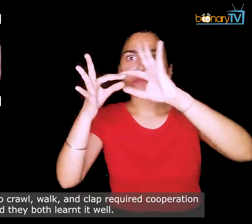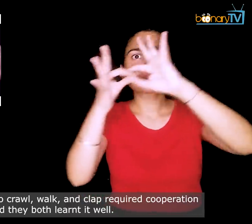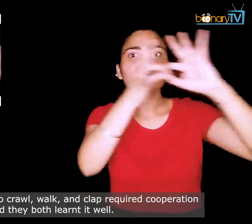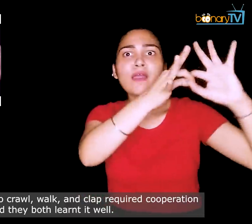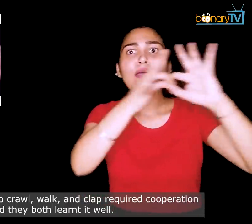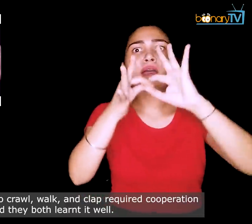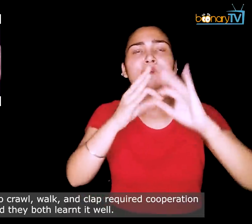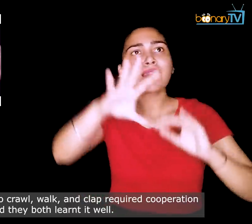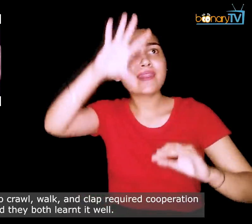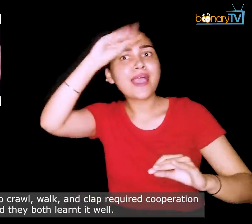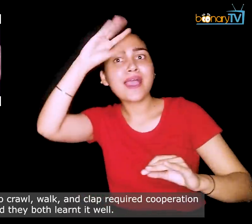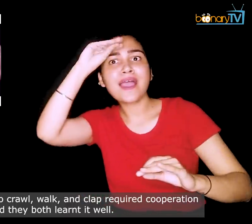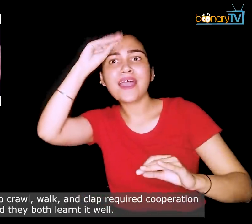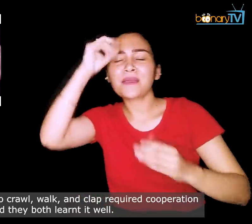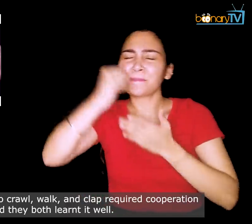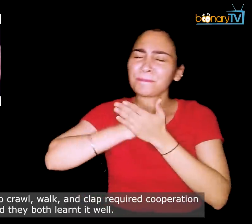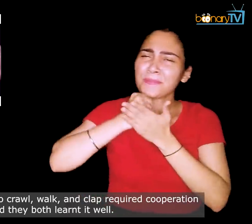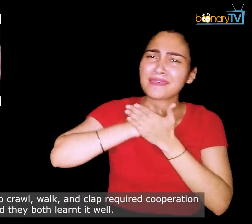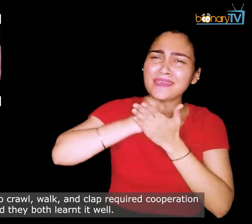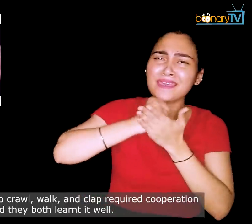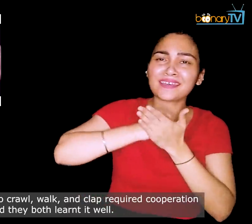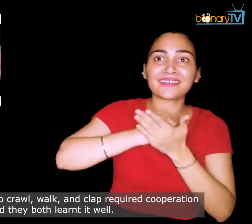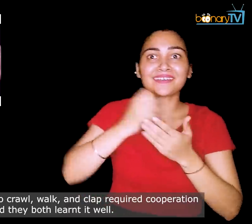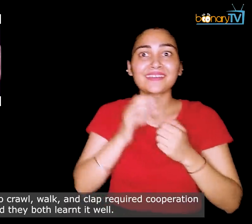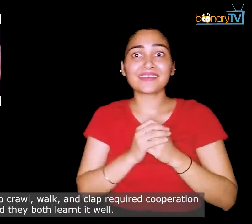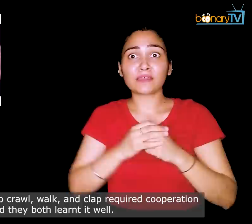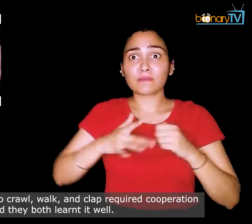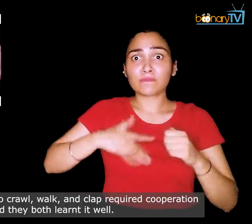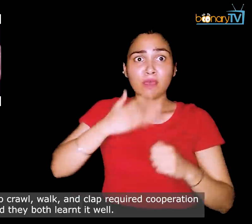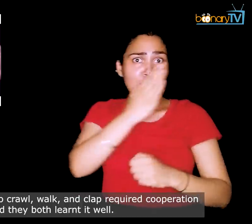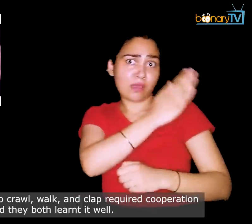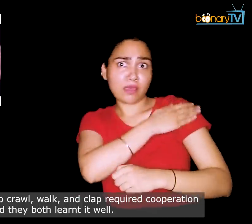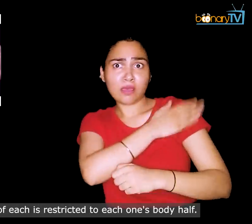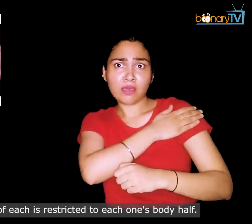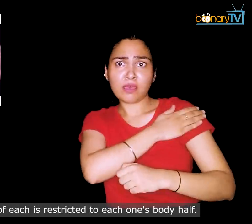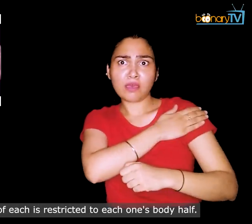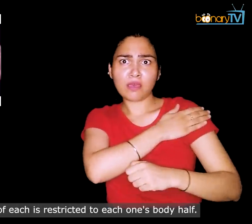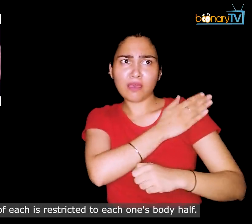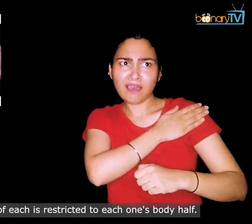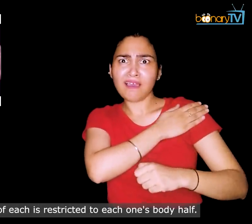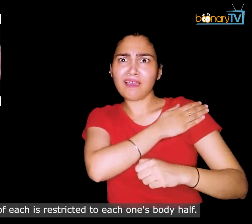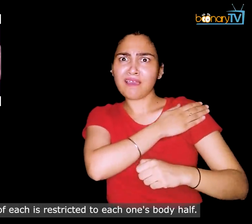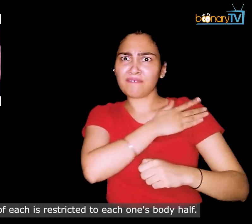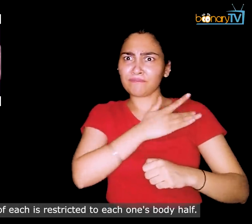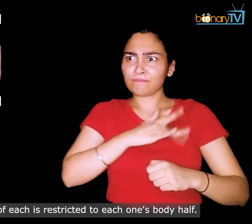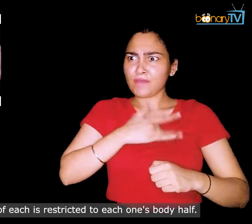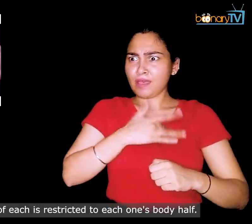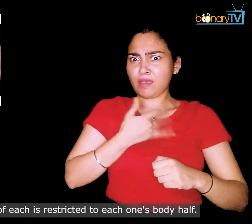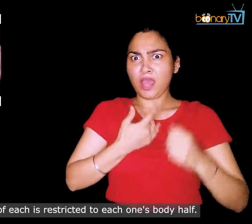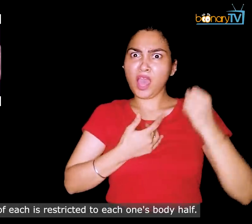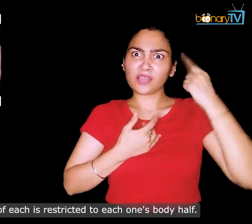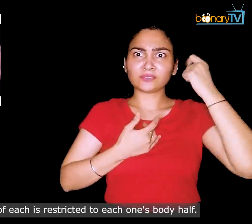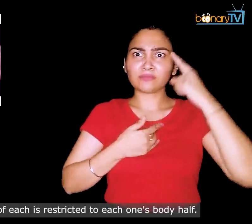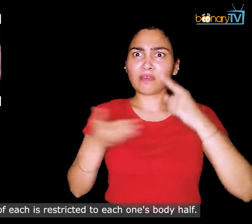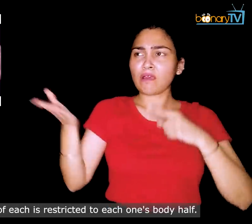cooperation and they both learnt it well. The sense of touch of each is